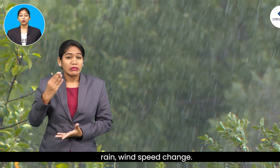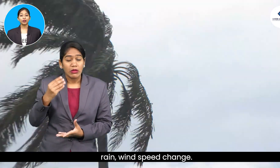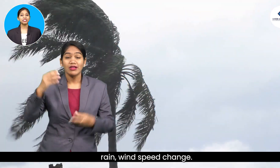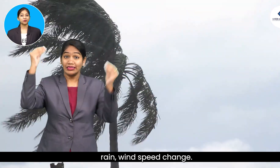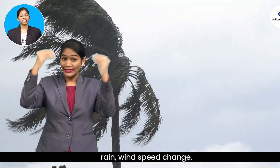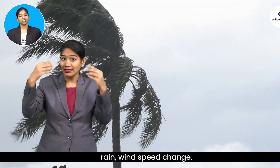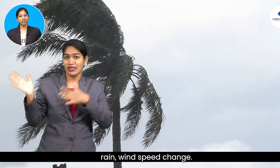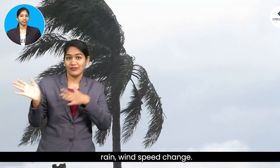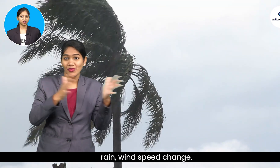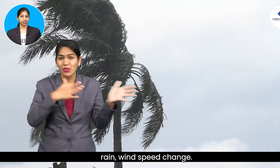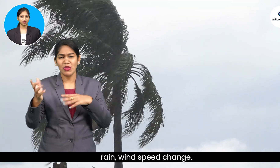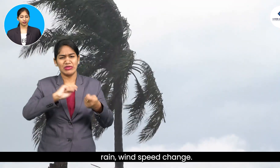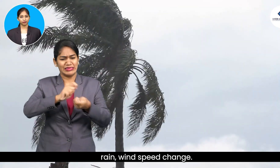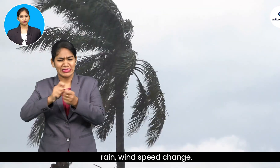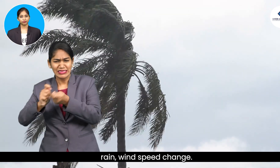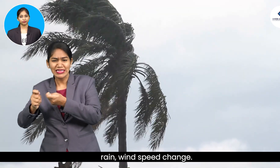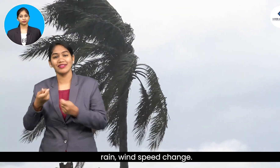Wind speed change